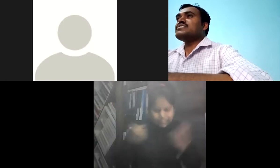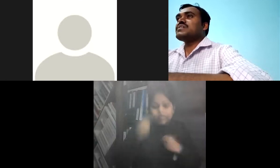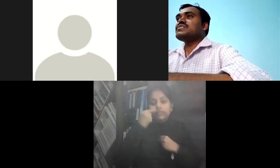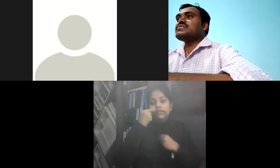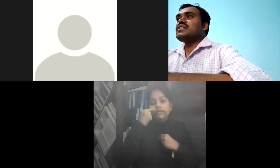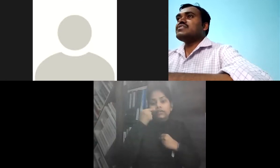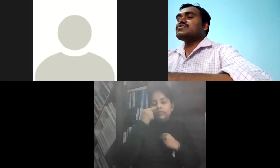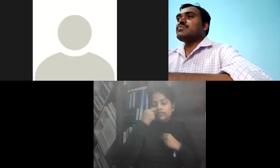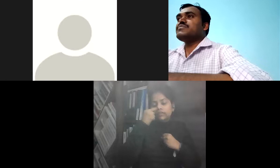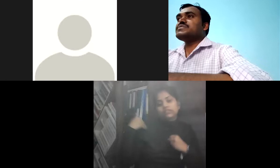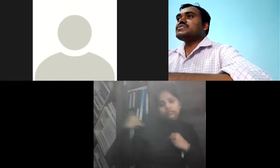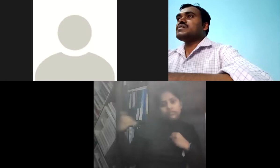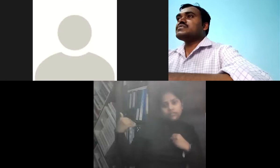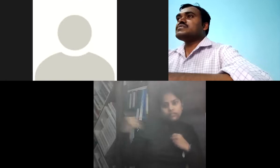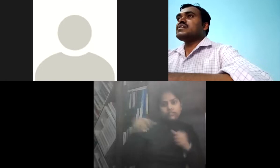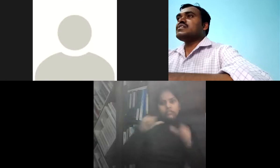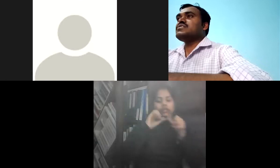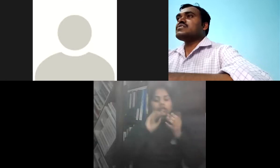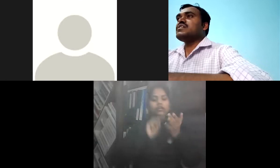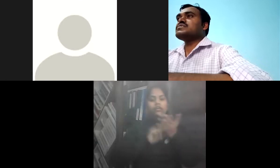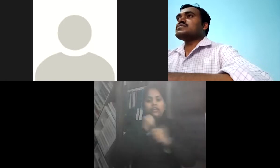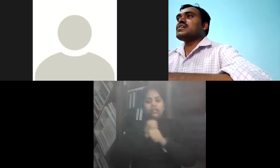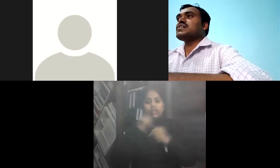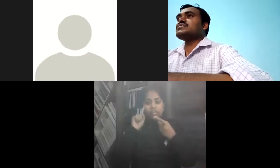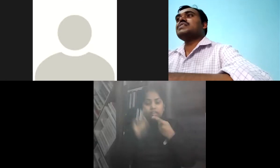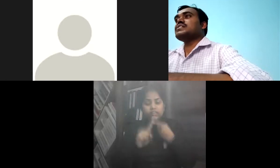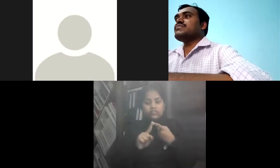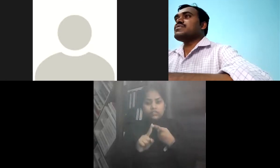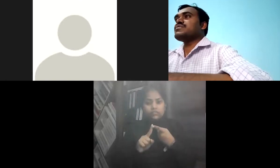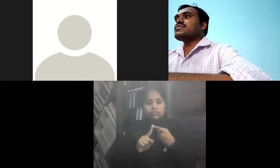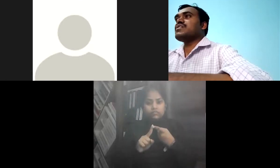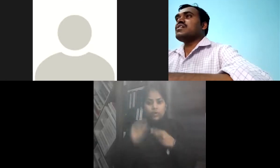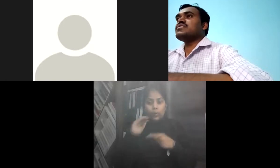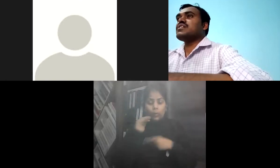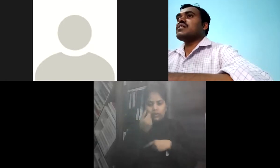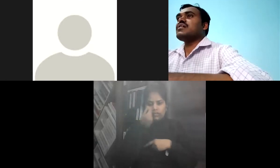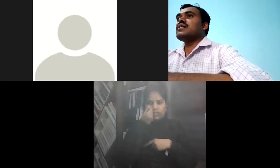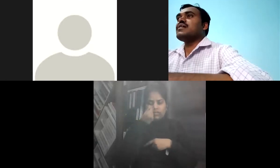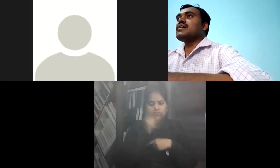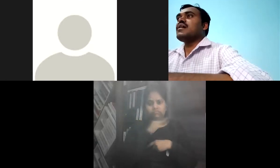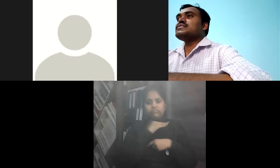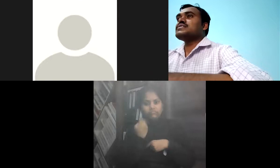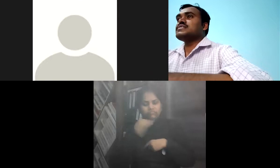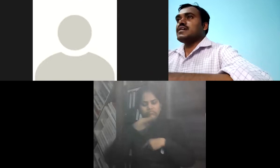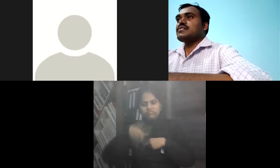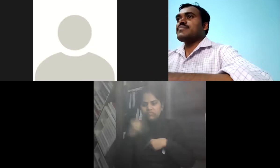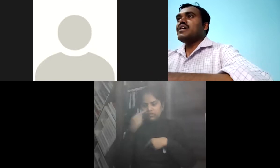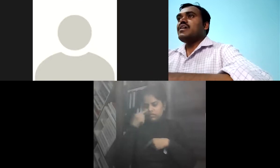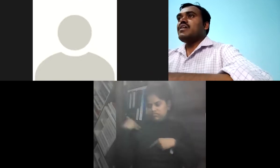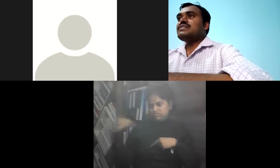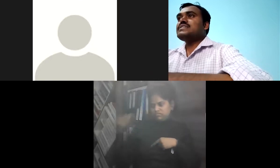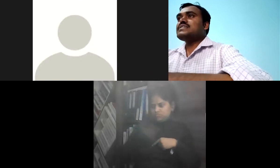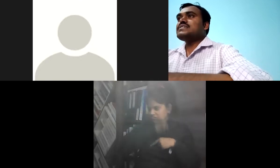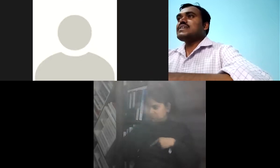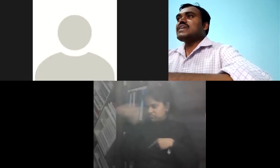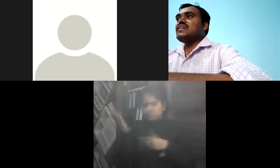his mother's death, he stopped visiting the Sister Inge, his Saturday visit to the church and Alston Theatre. He